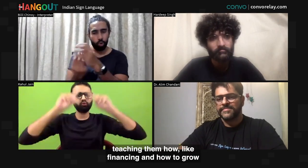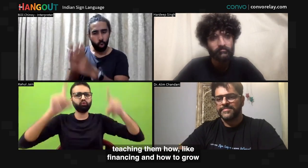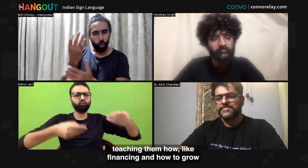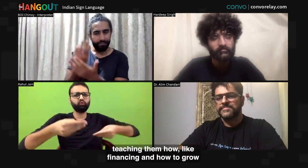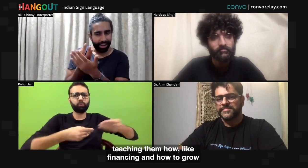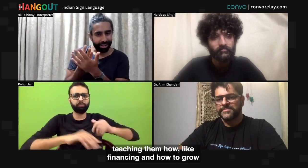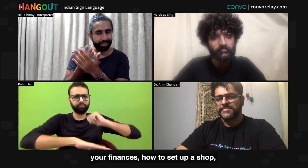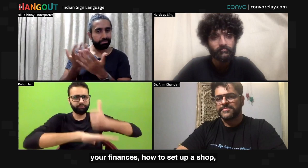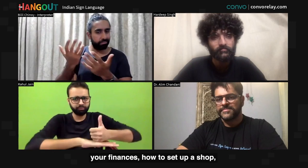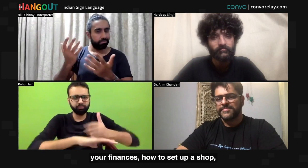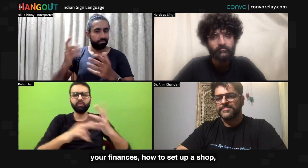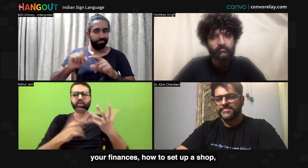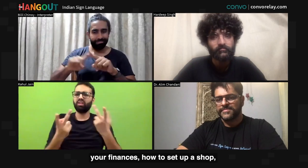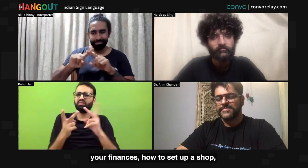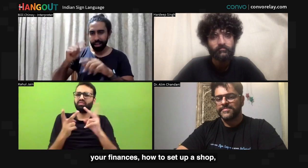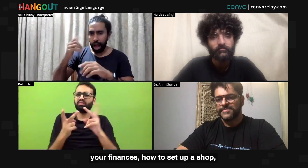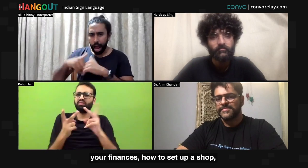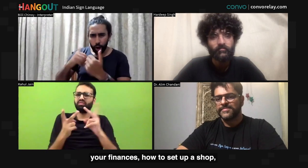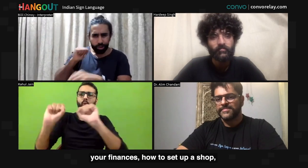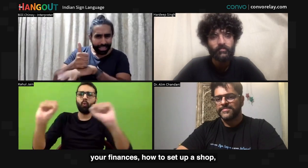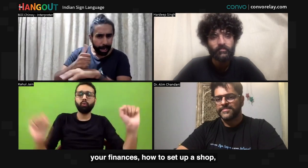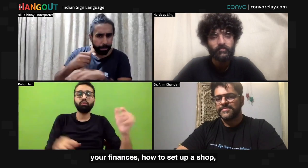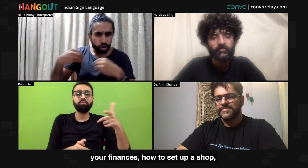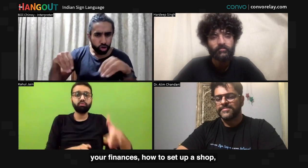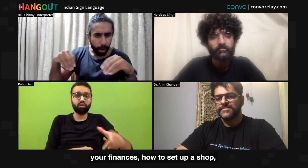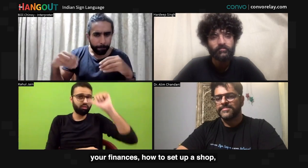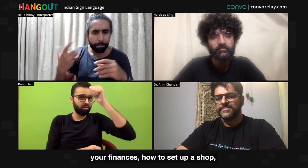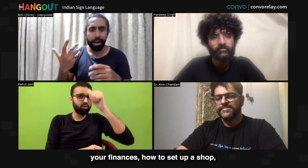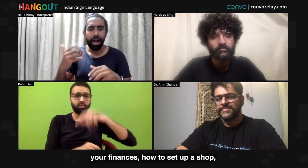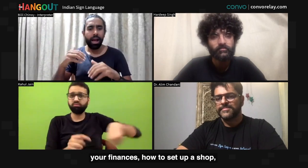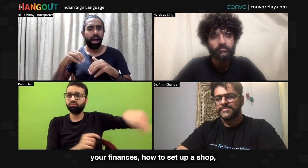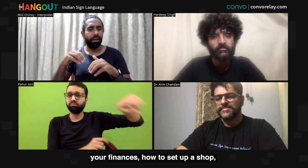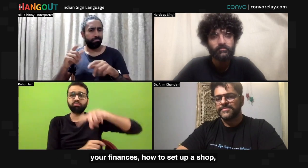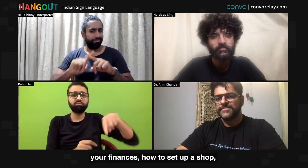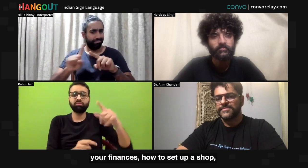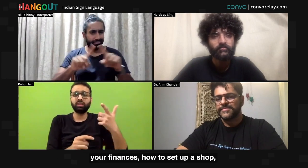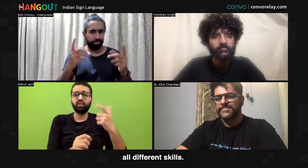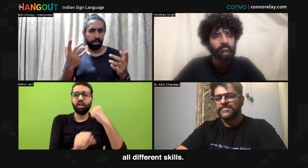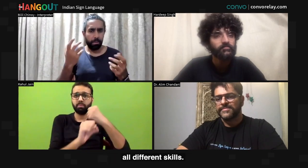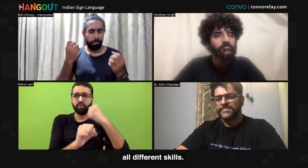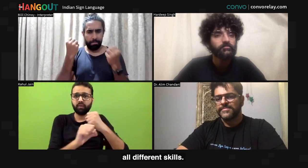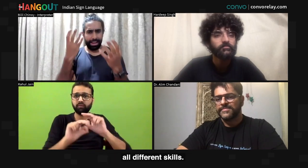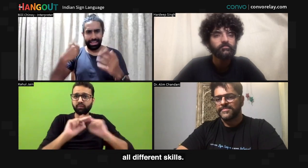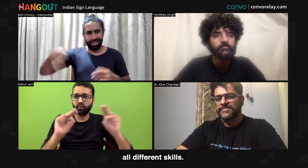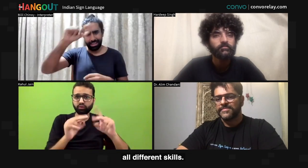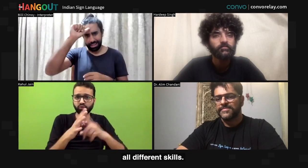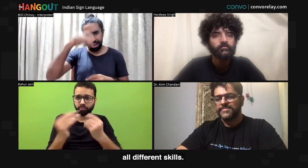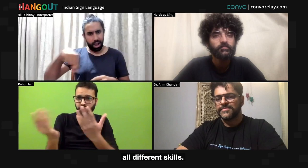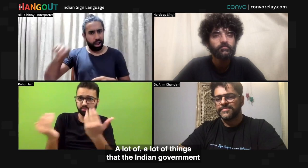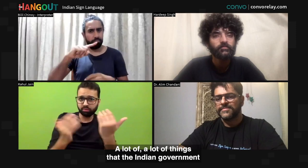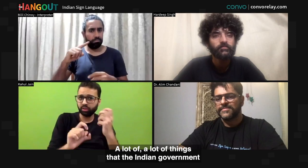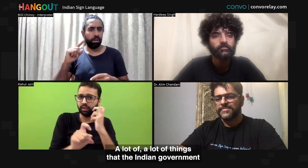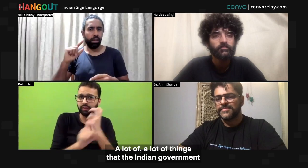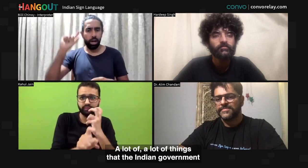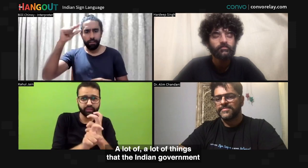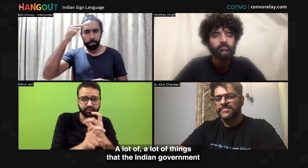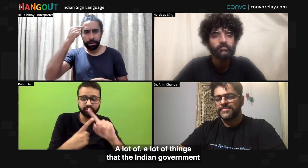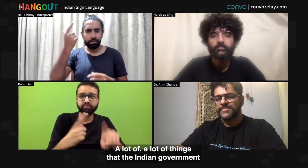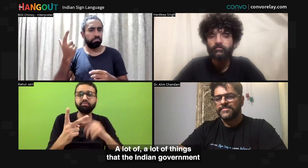and how to grow your finances, how to set up a shop, uh, all different skills. Um, a lot of, a lot